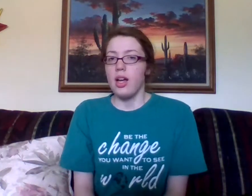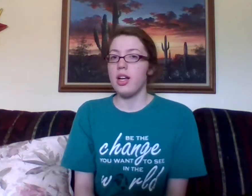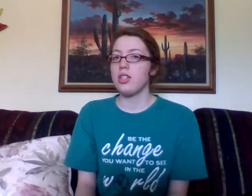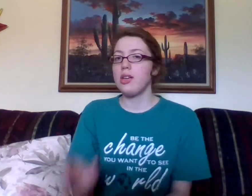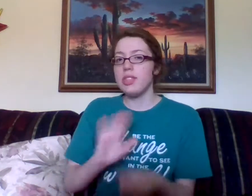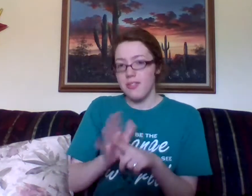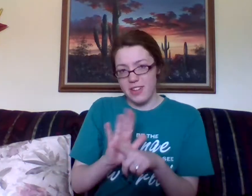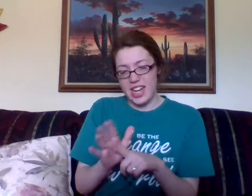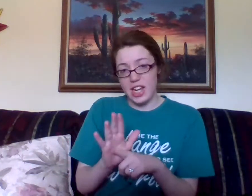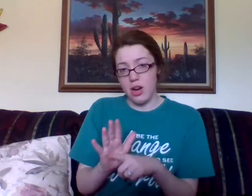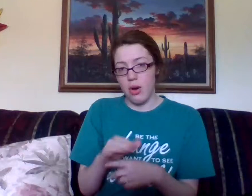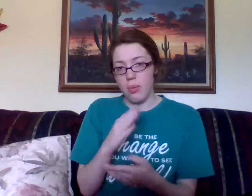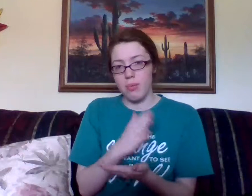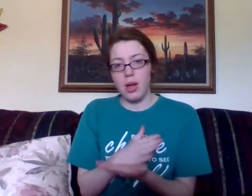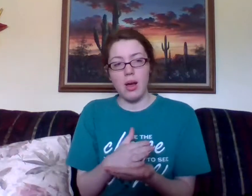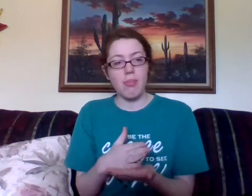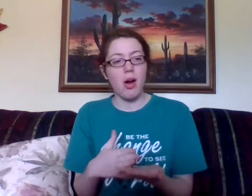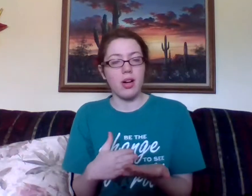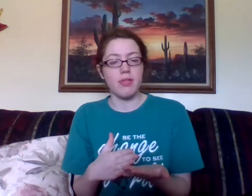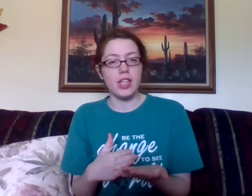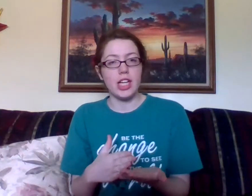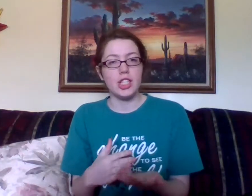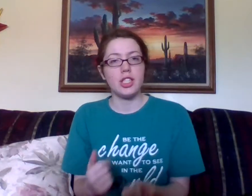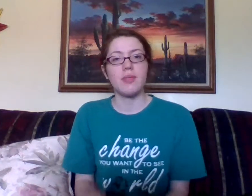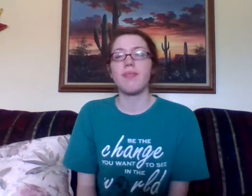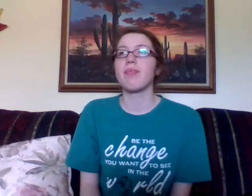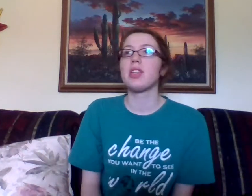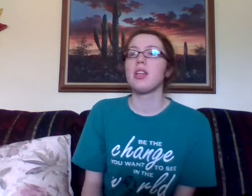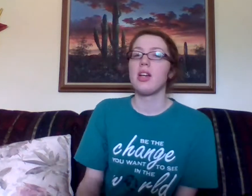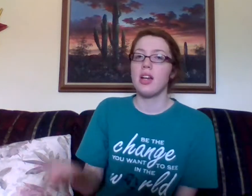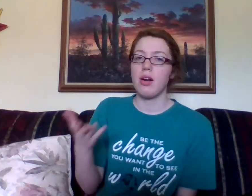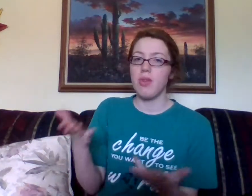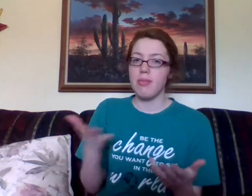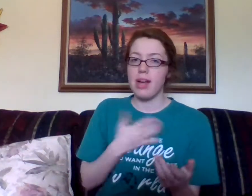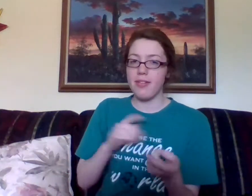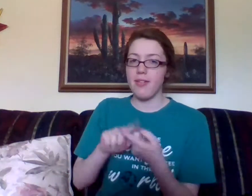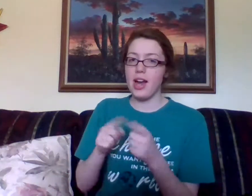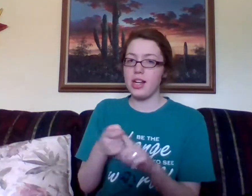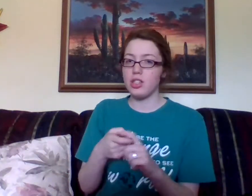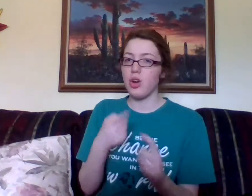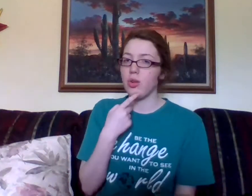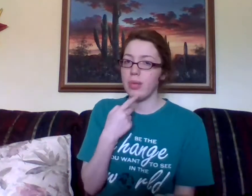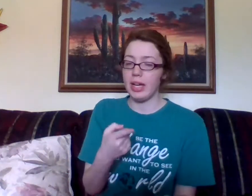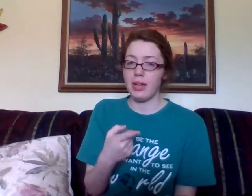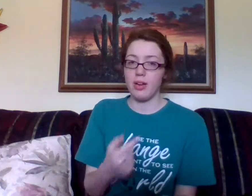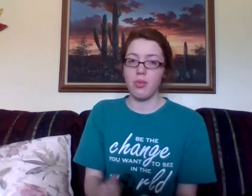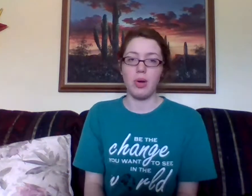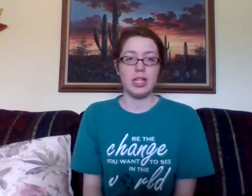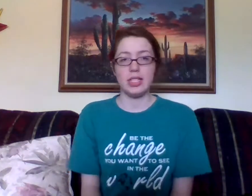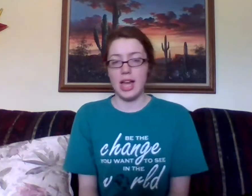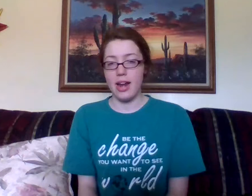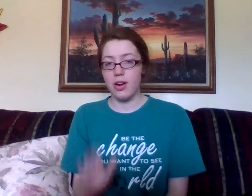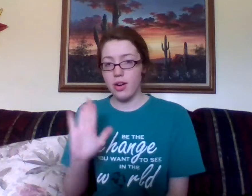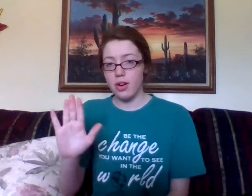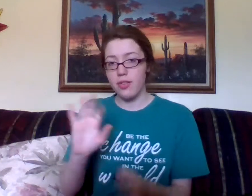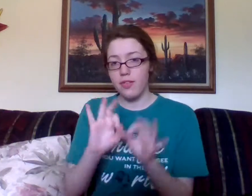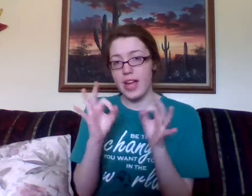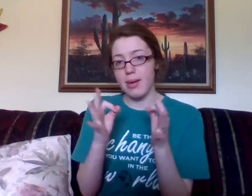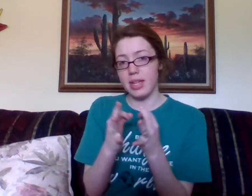So that was the video part of this. Now, what my friend told me was that her